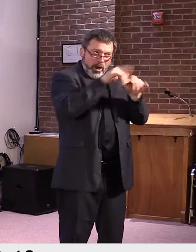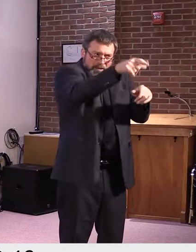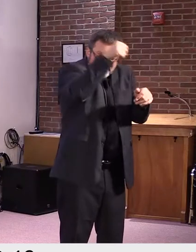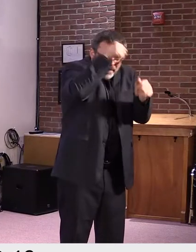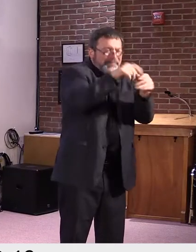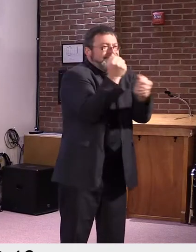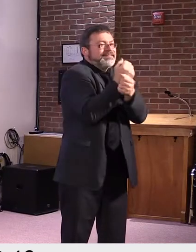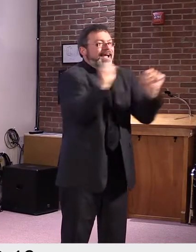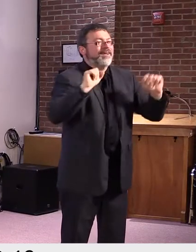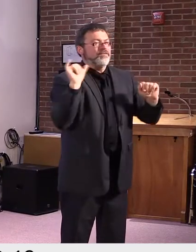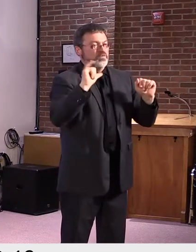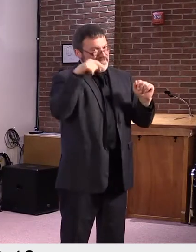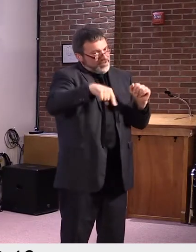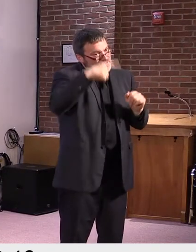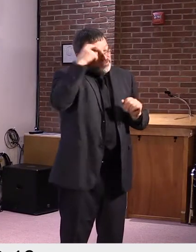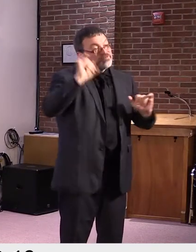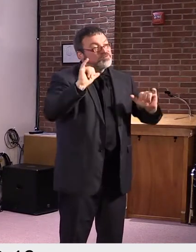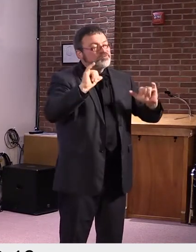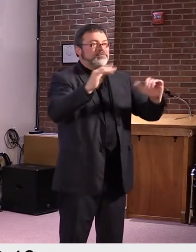Thank you, Secretary Crook.